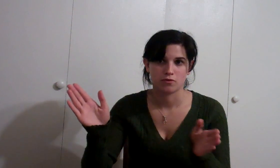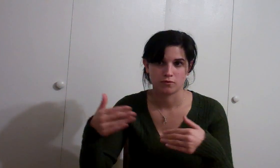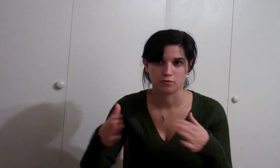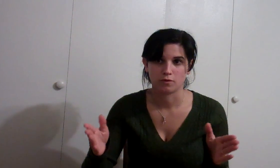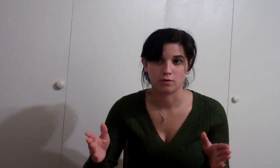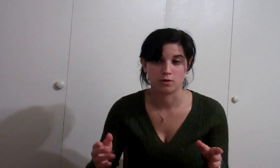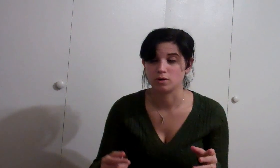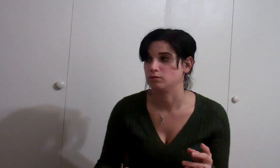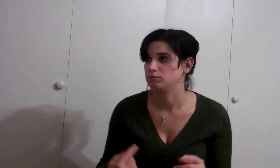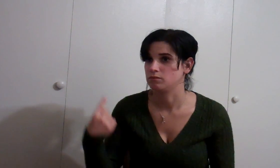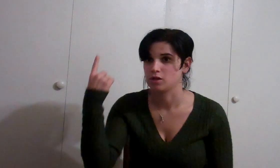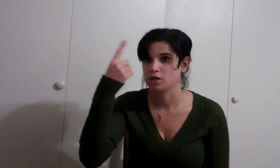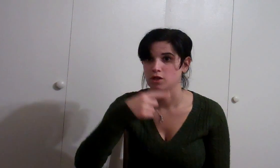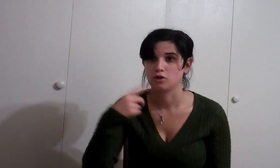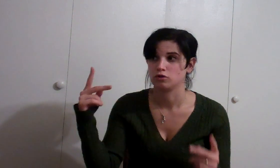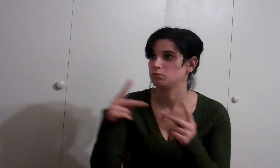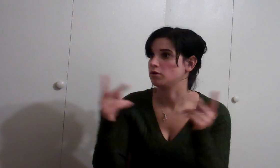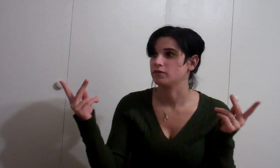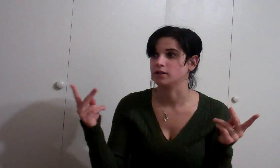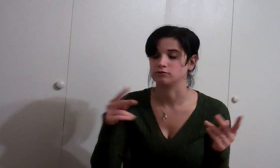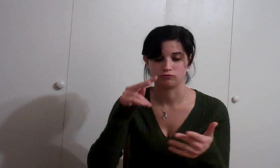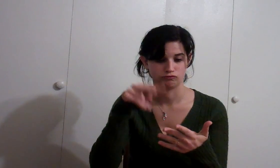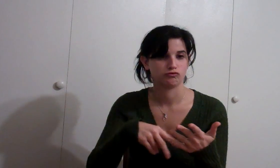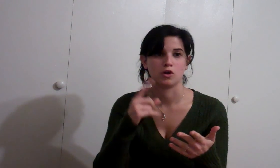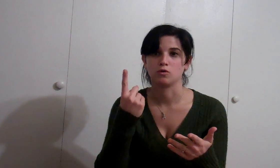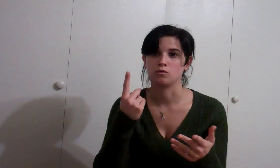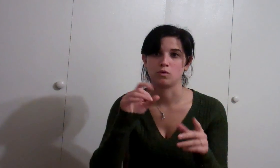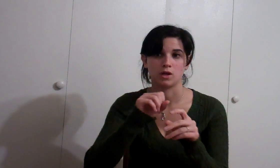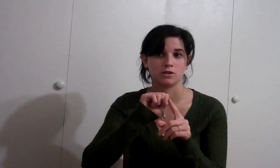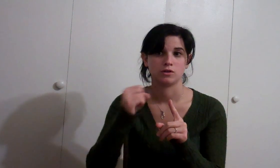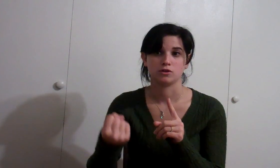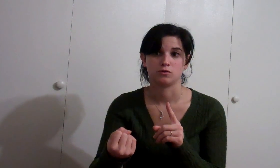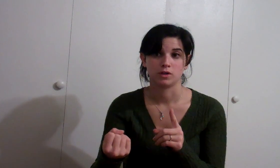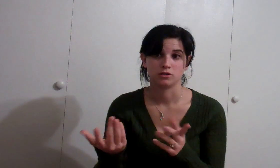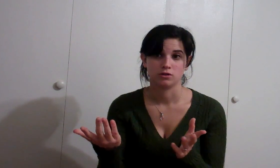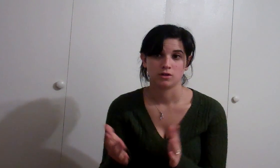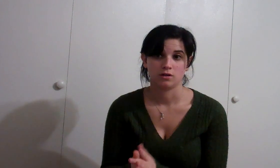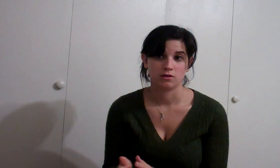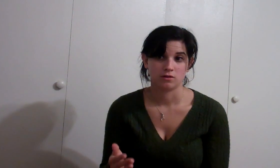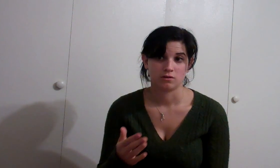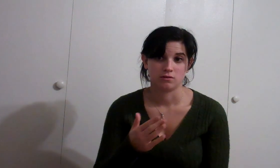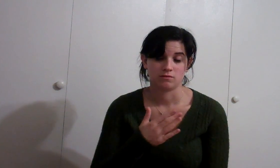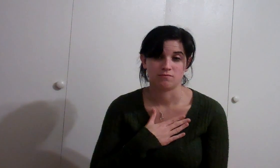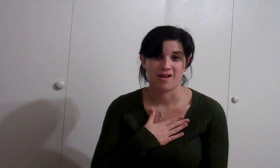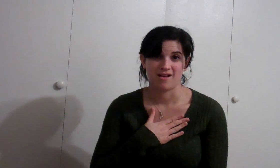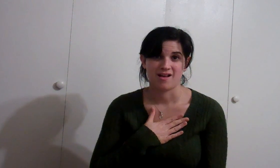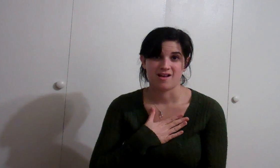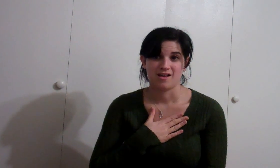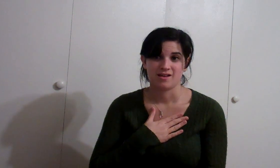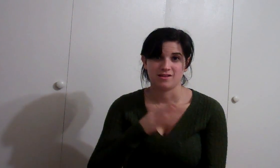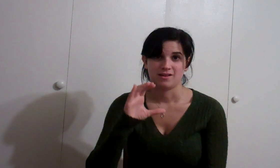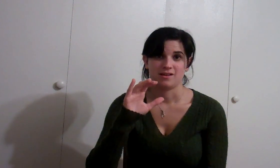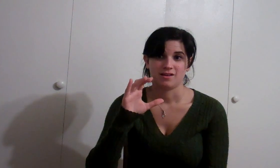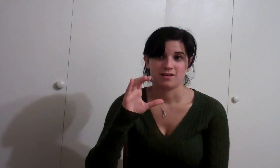then he just read one scene. And Ellen Lewis is my casting director, so this is him, you know. And then, of